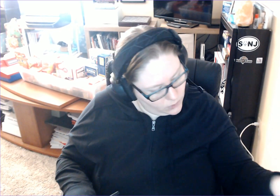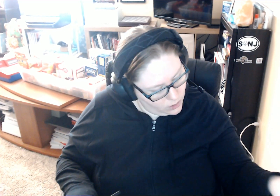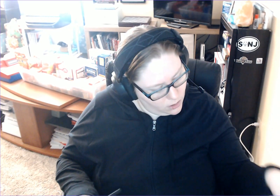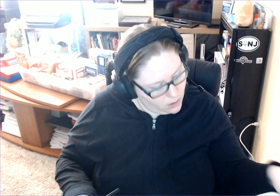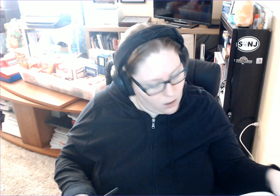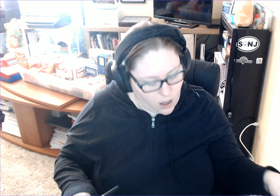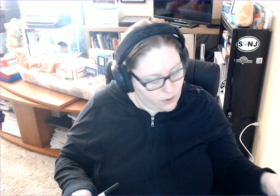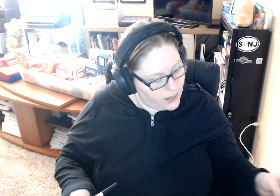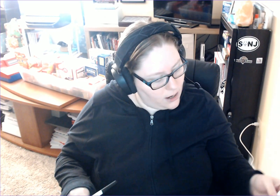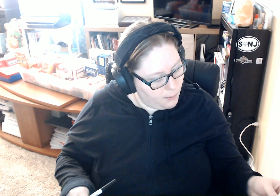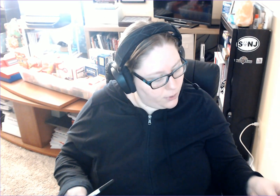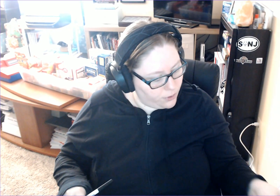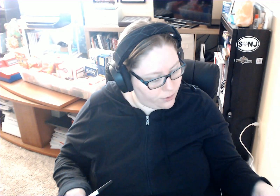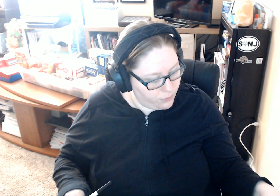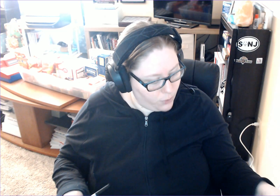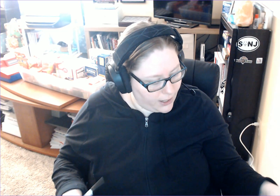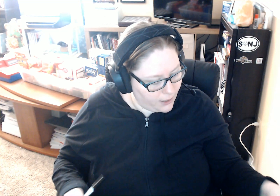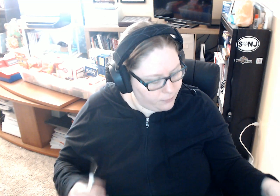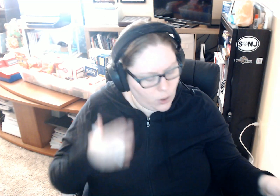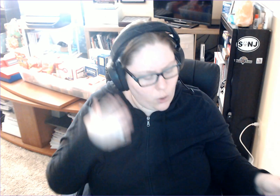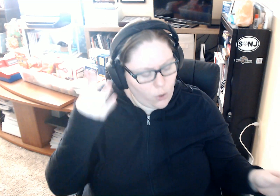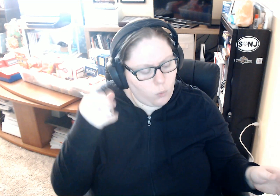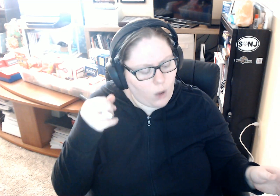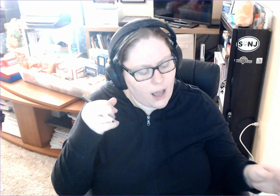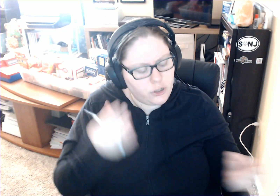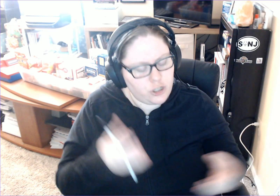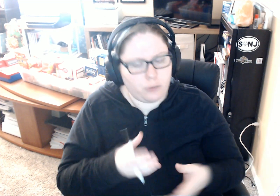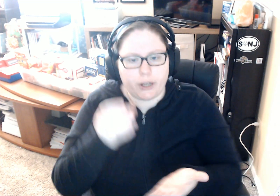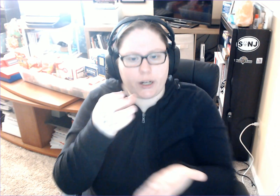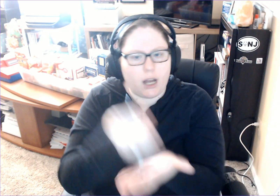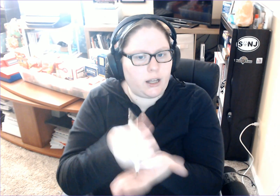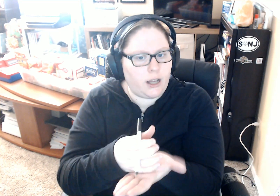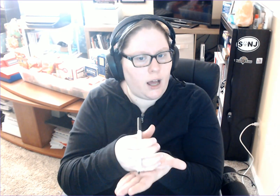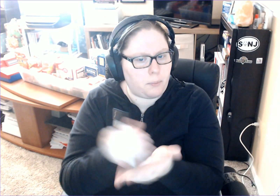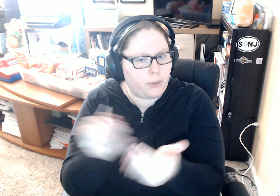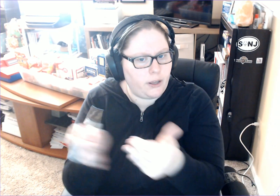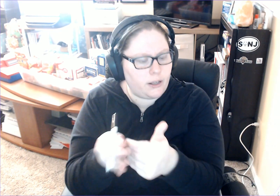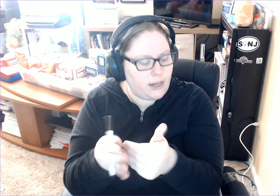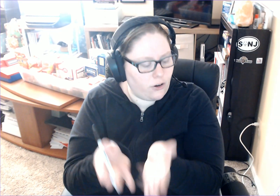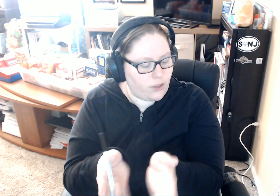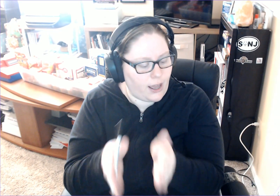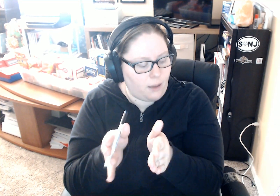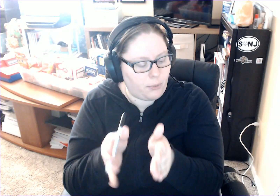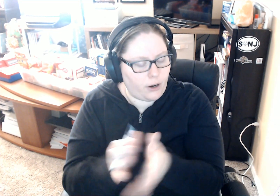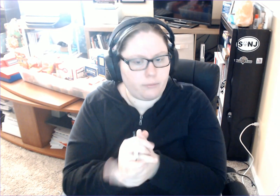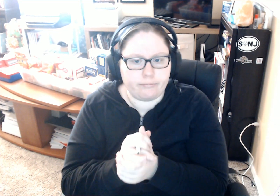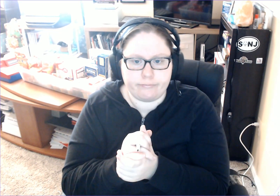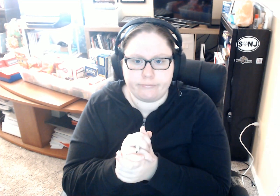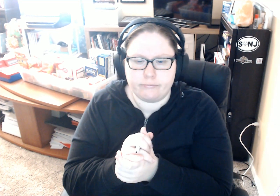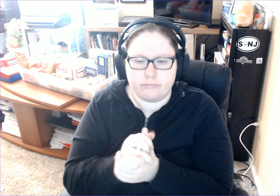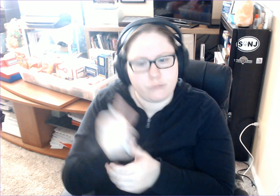All right, number 3. Why would you put a cup near the hamper? Do you